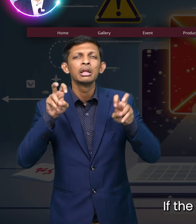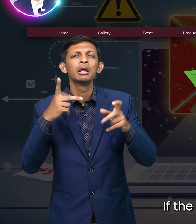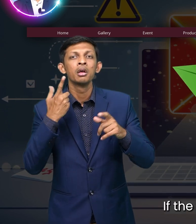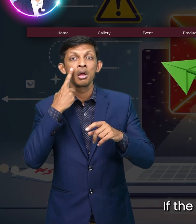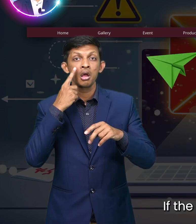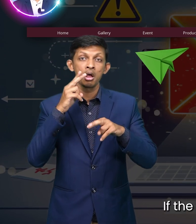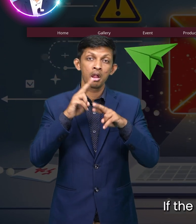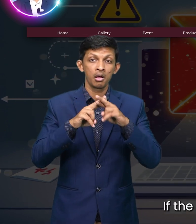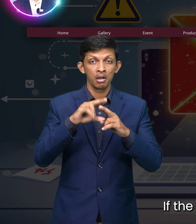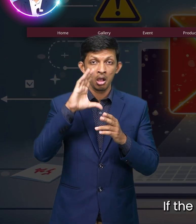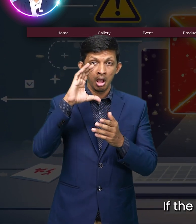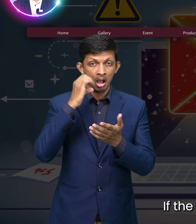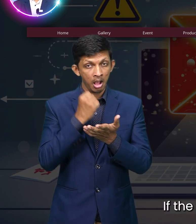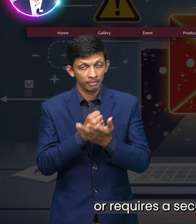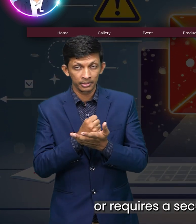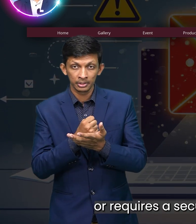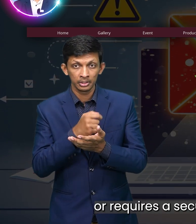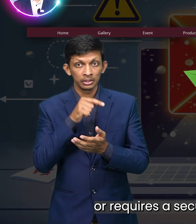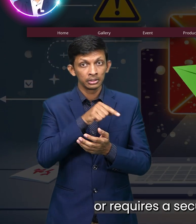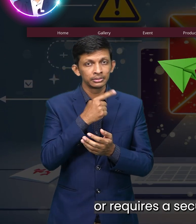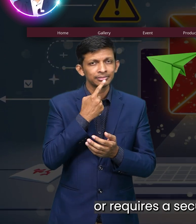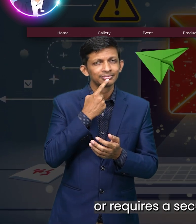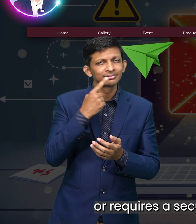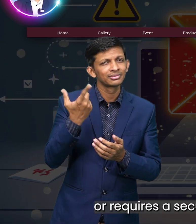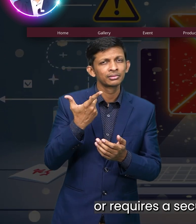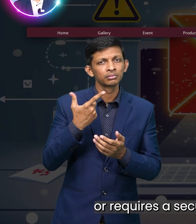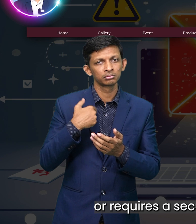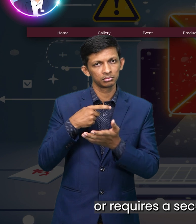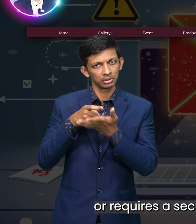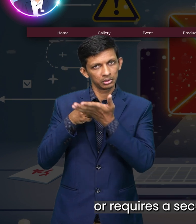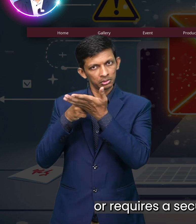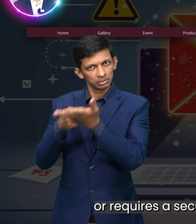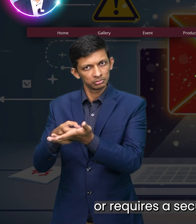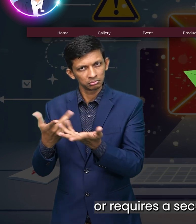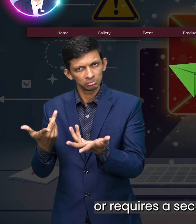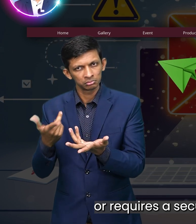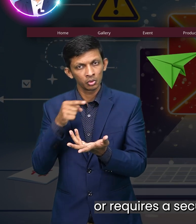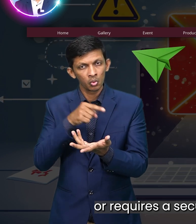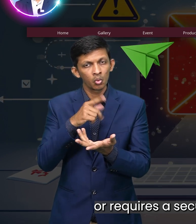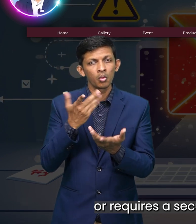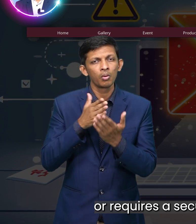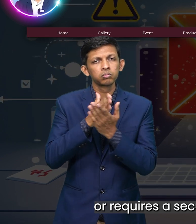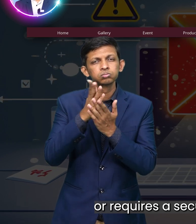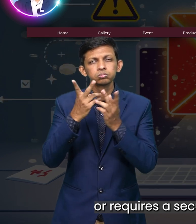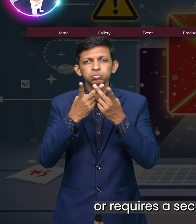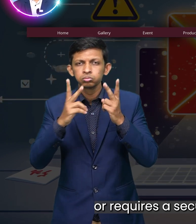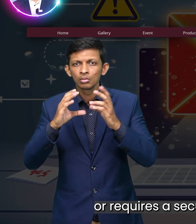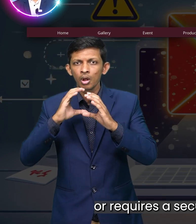If the topic is confidential or requires a secure method of communication,